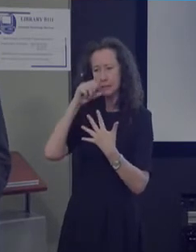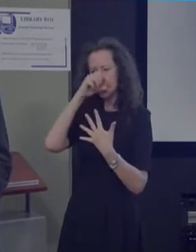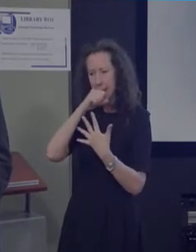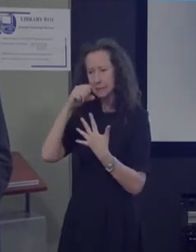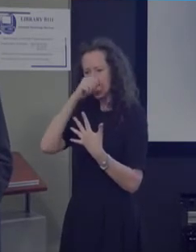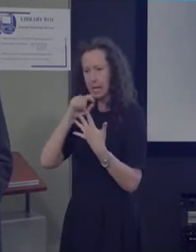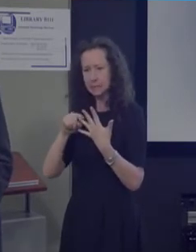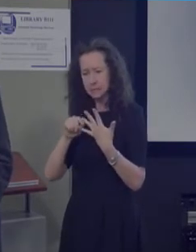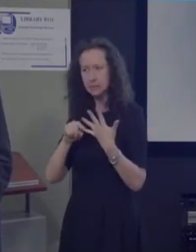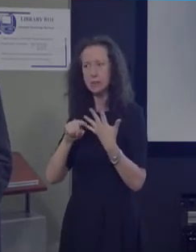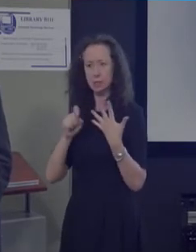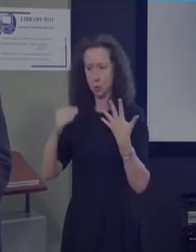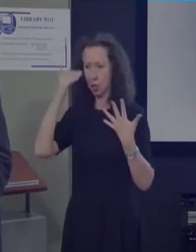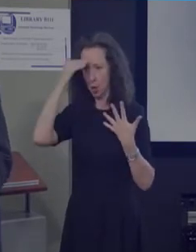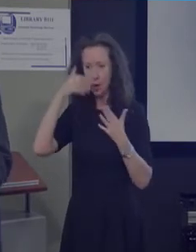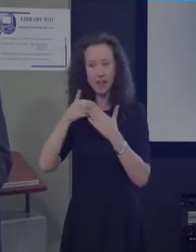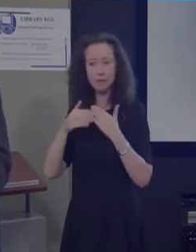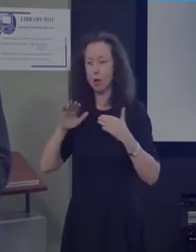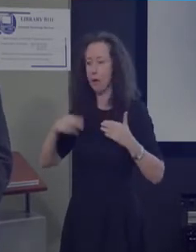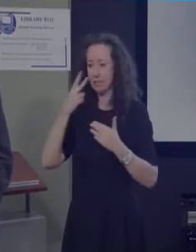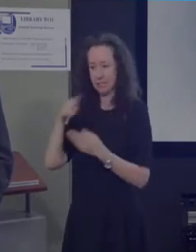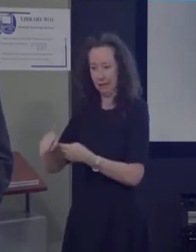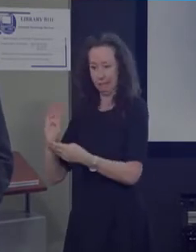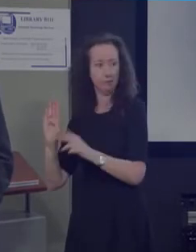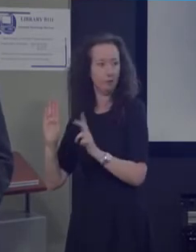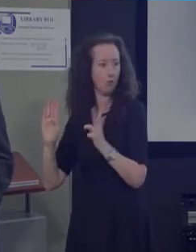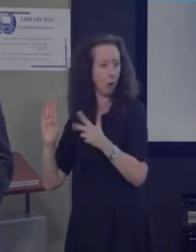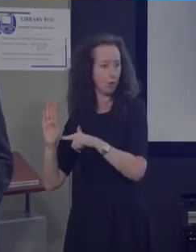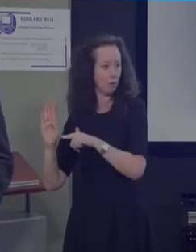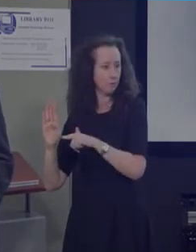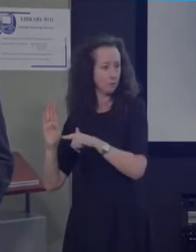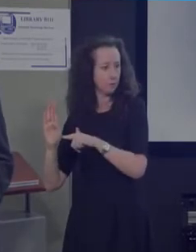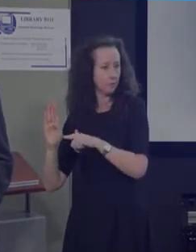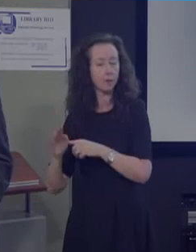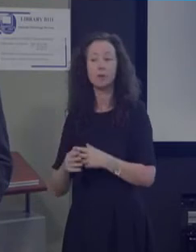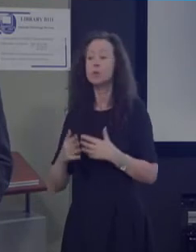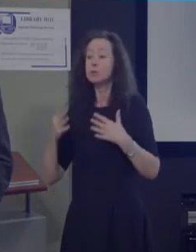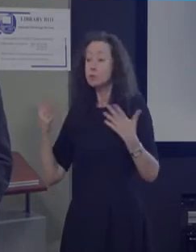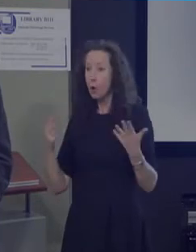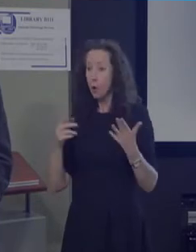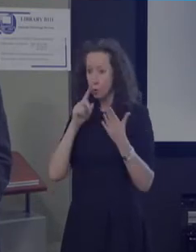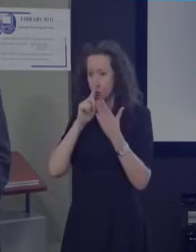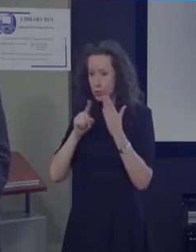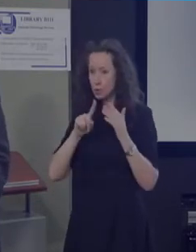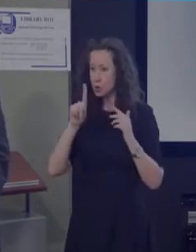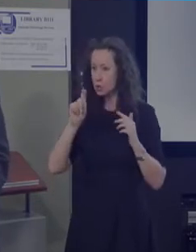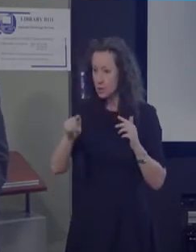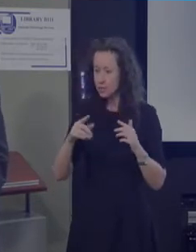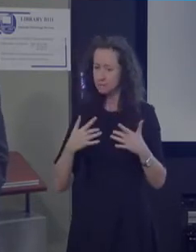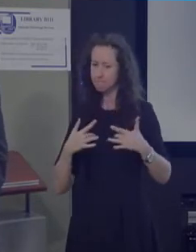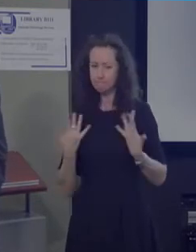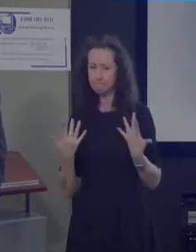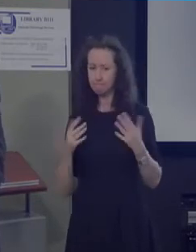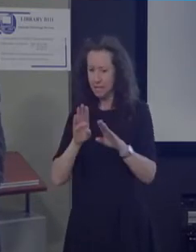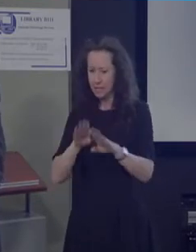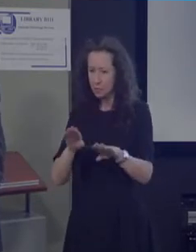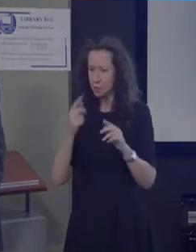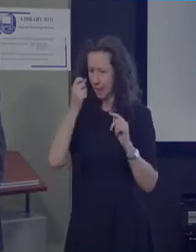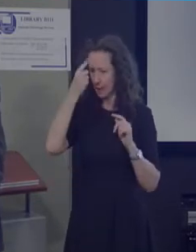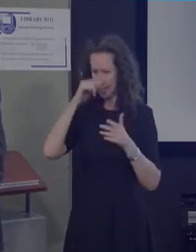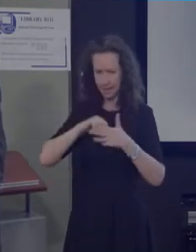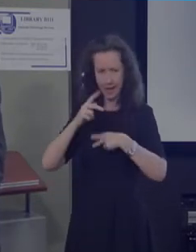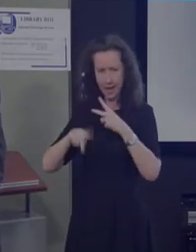here. So the research question was, can children understand this kind of indeterminacy? We did this